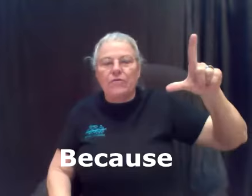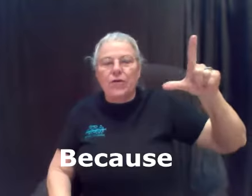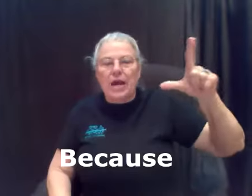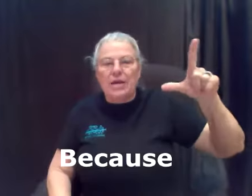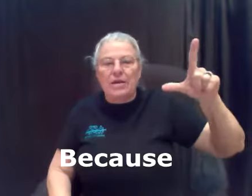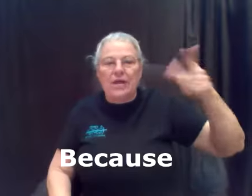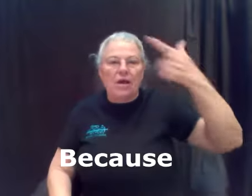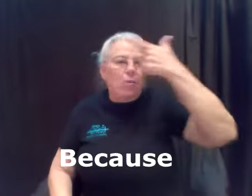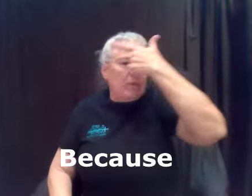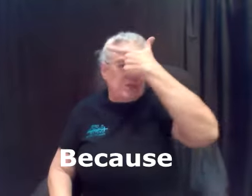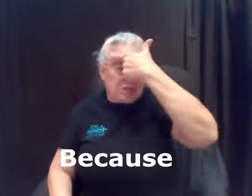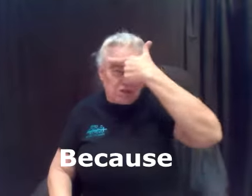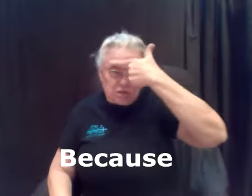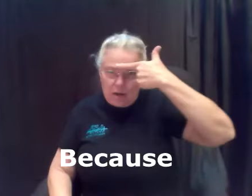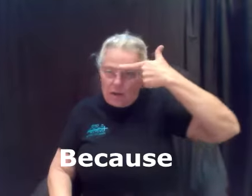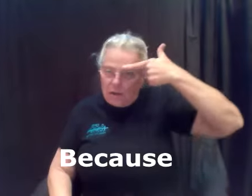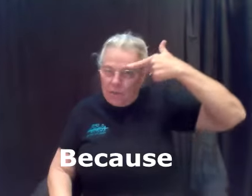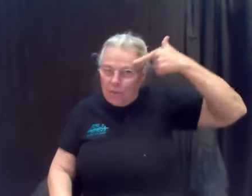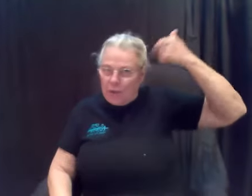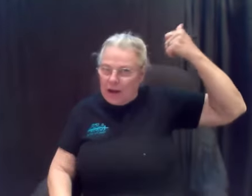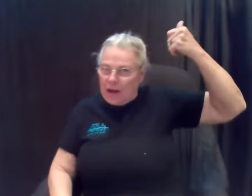hand in the L position, bring it out.